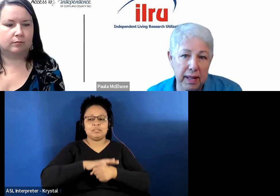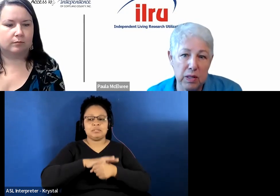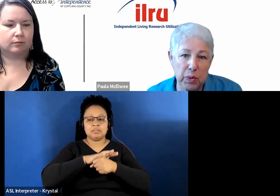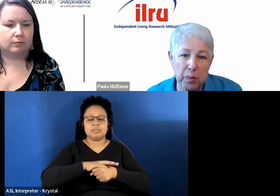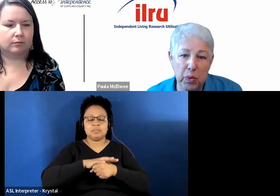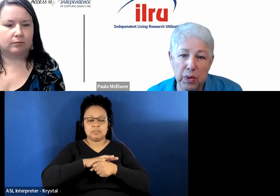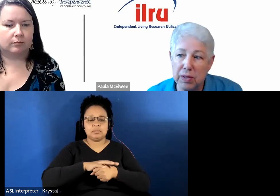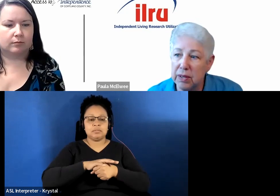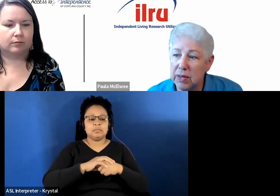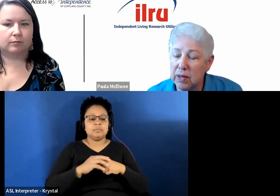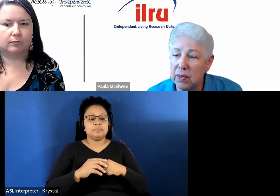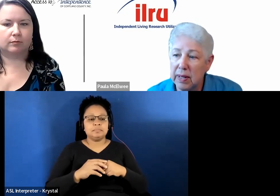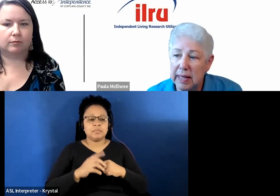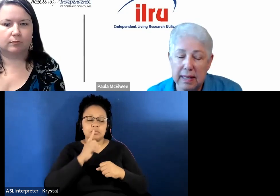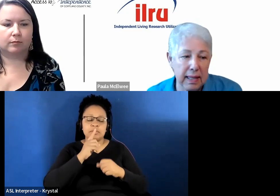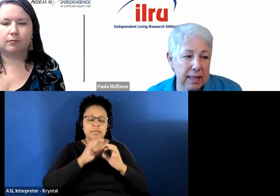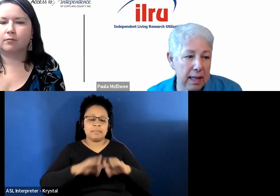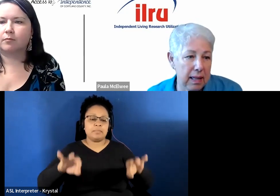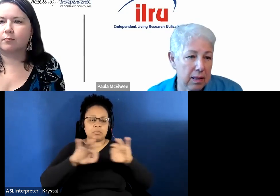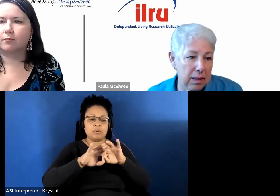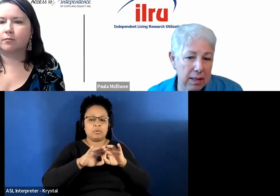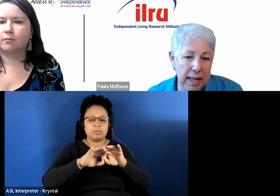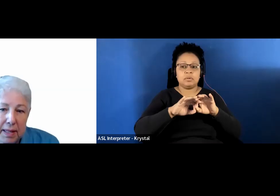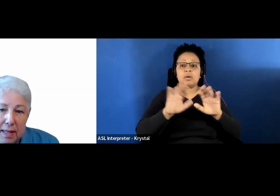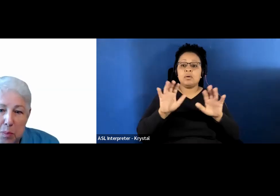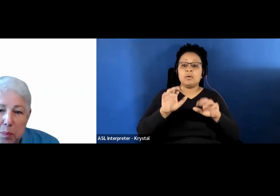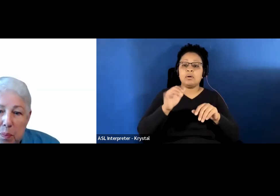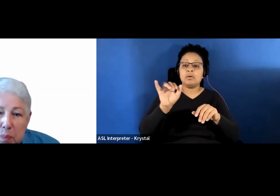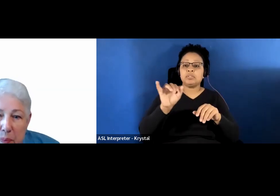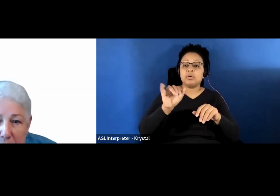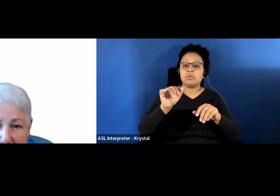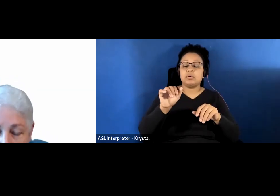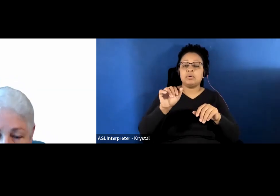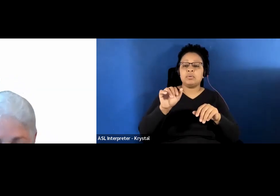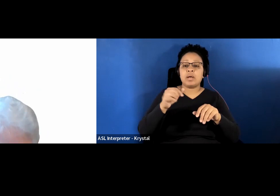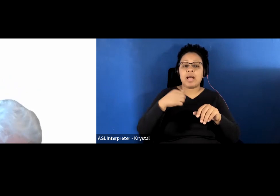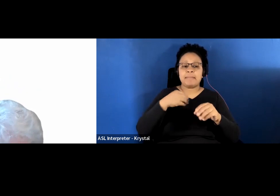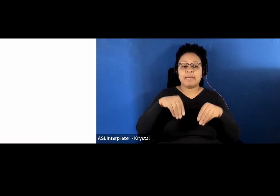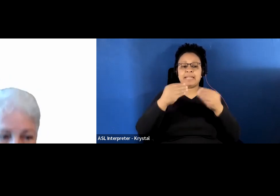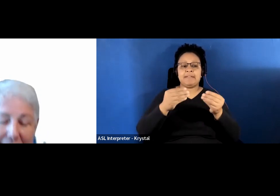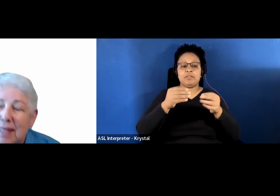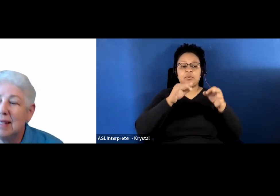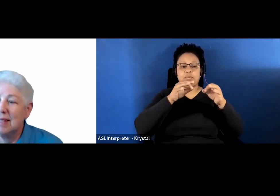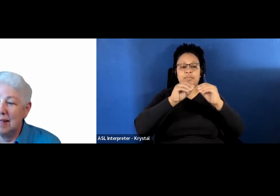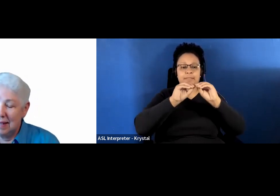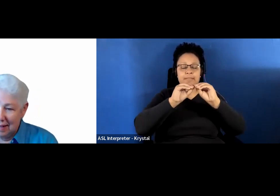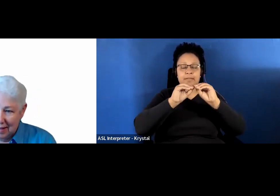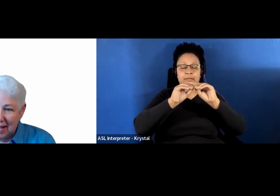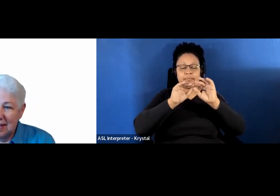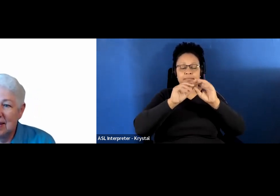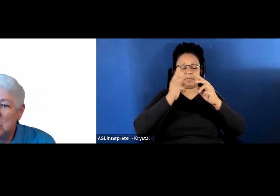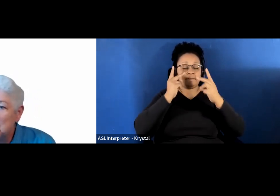which I think is really important too. So let's and set Paula, this let me give you the visual description before you start the